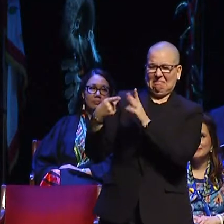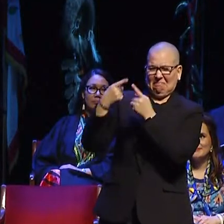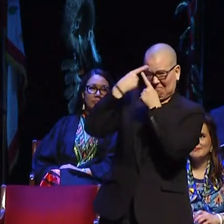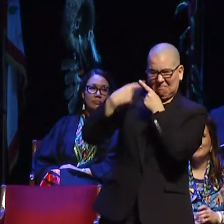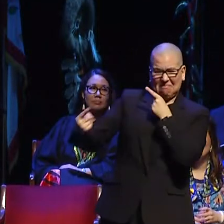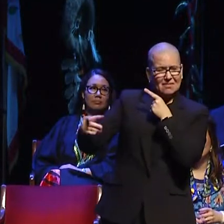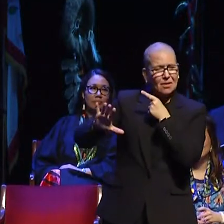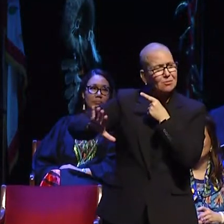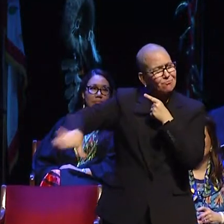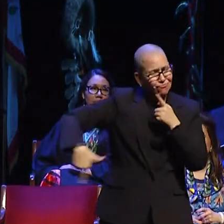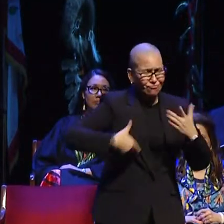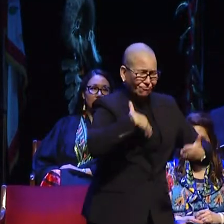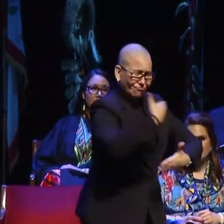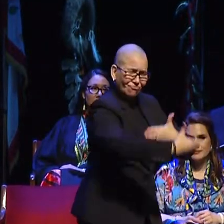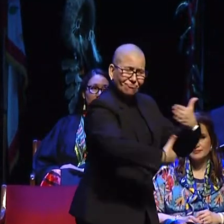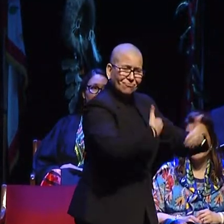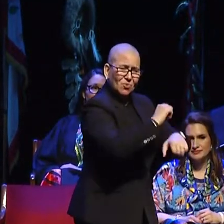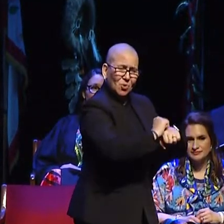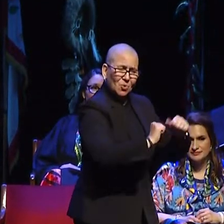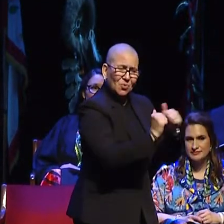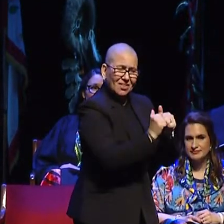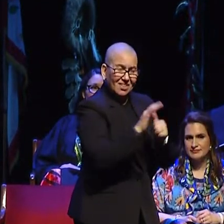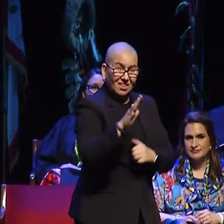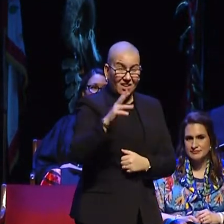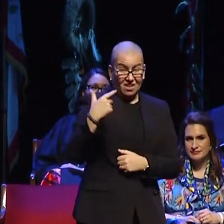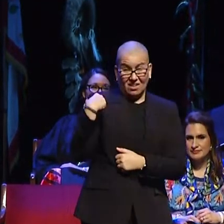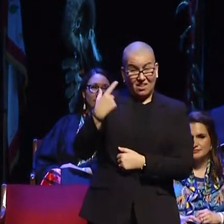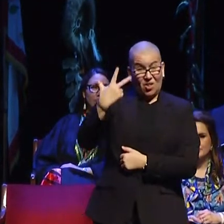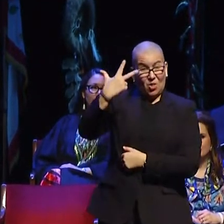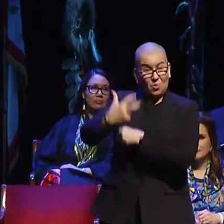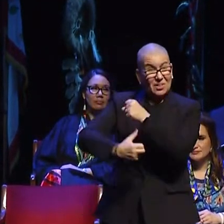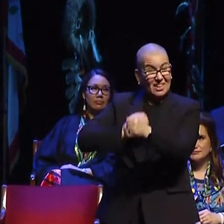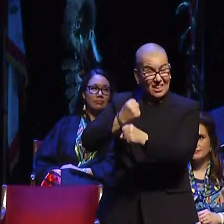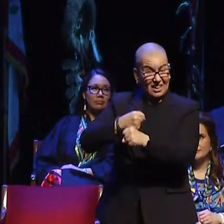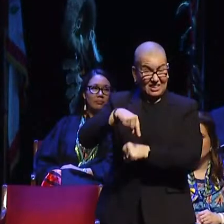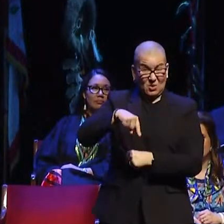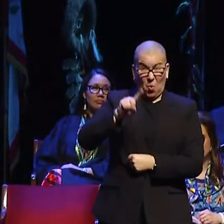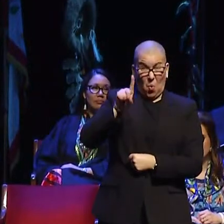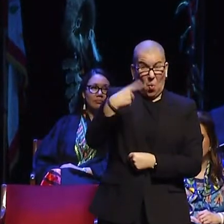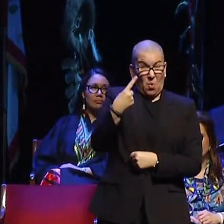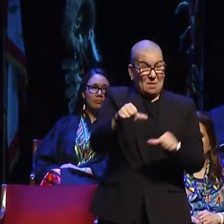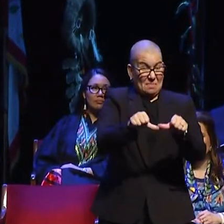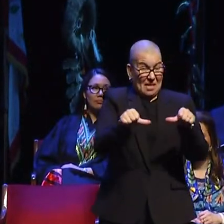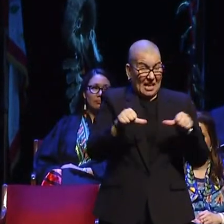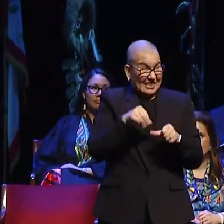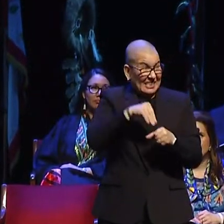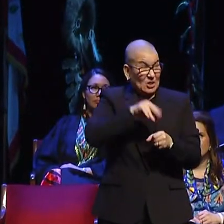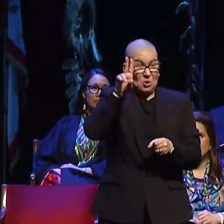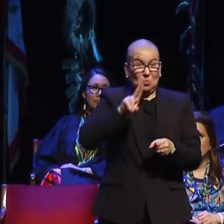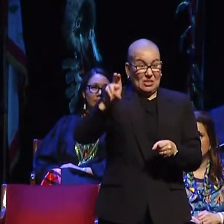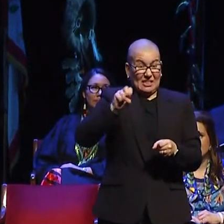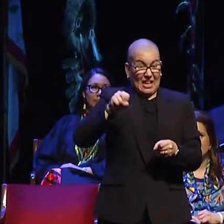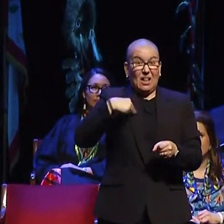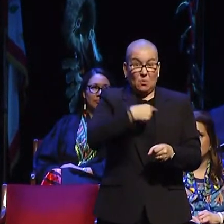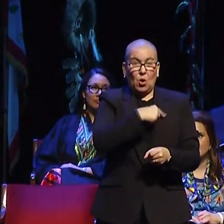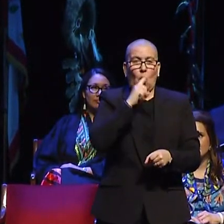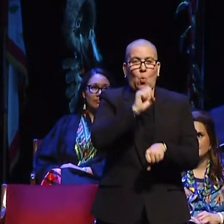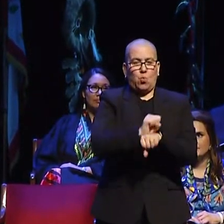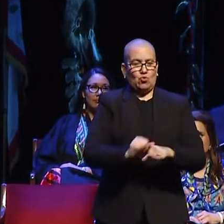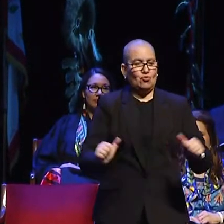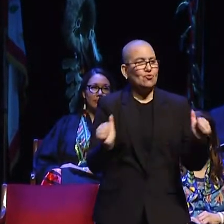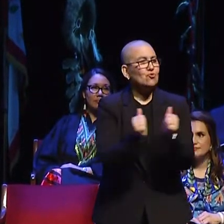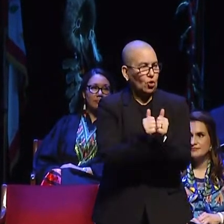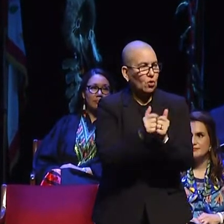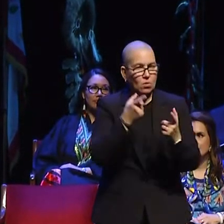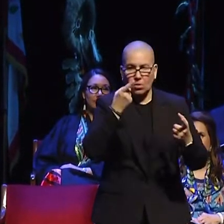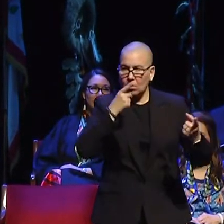about 3 years in Minnesota, we were the only place in the country that did that. That we worked across party lines,